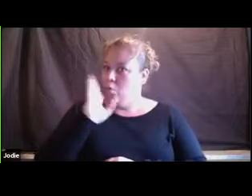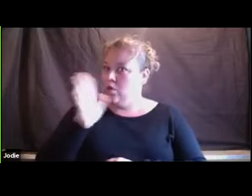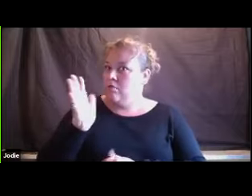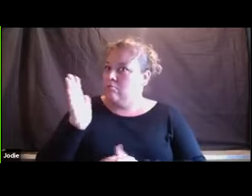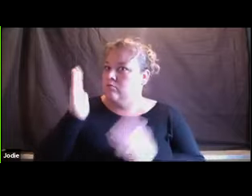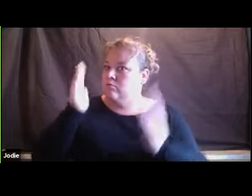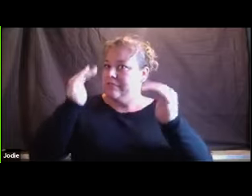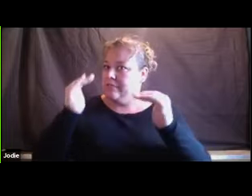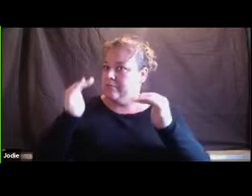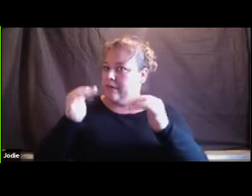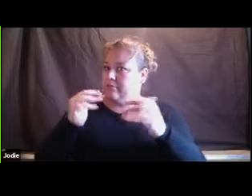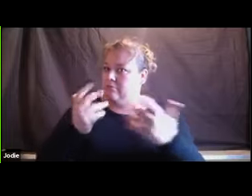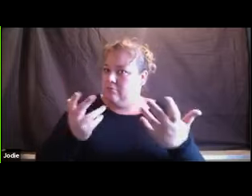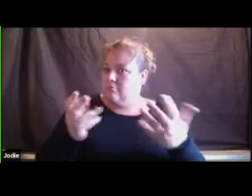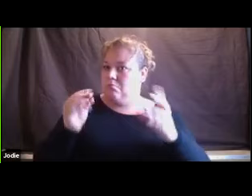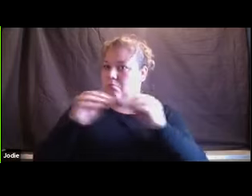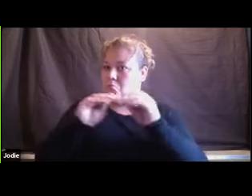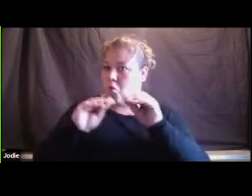we could get more.